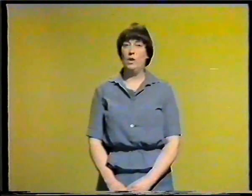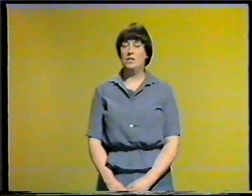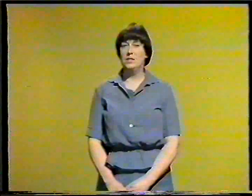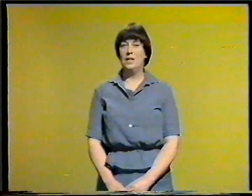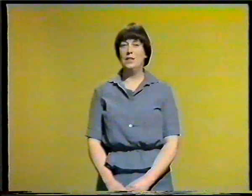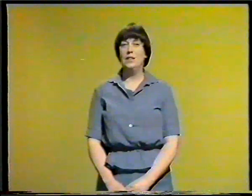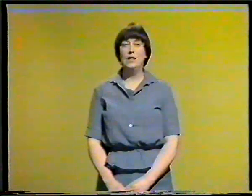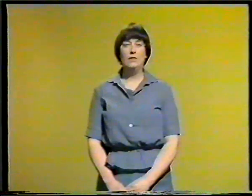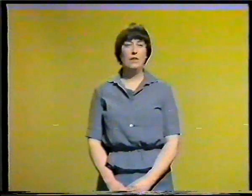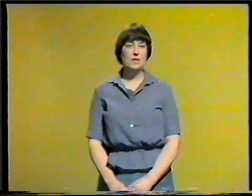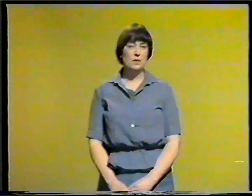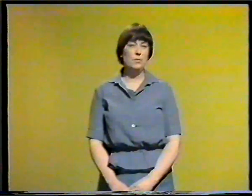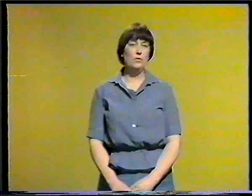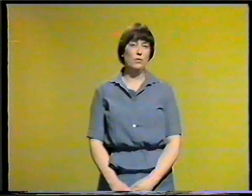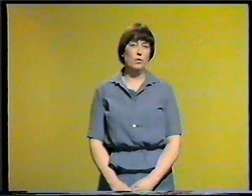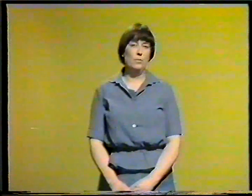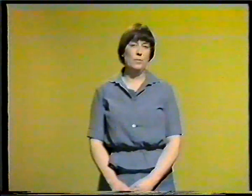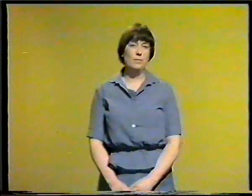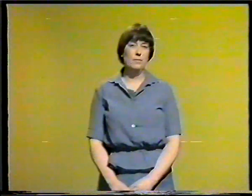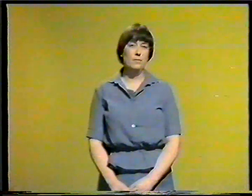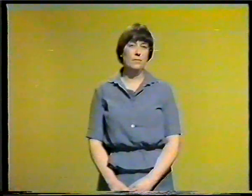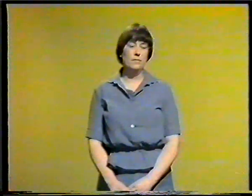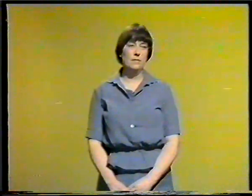to 10 in a very simple form.